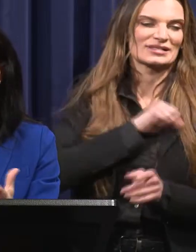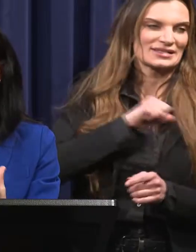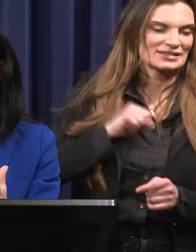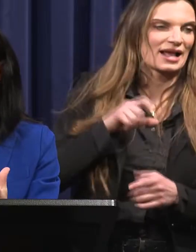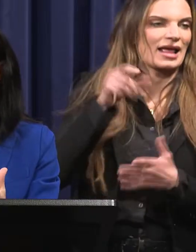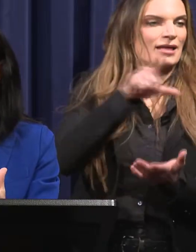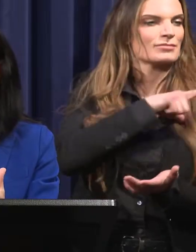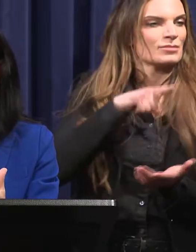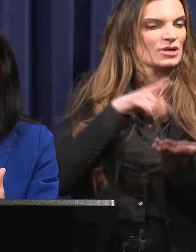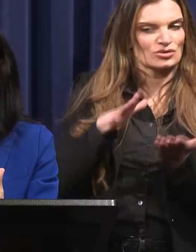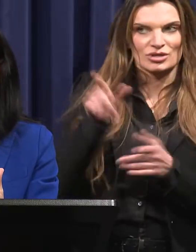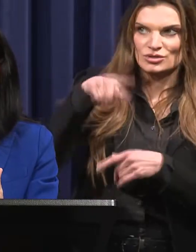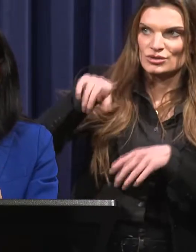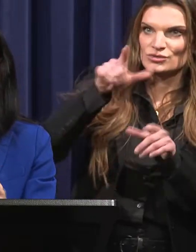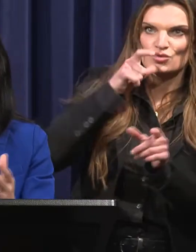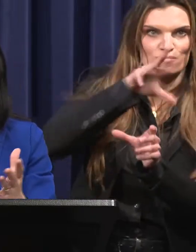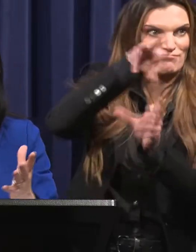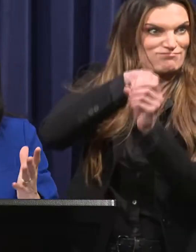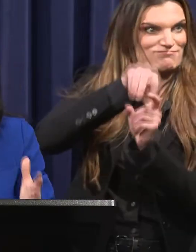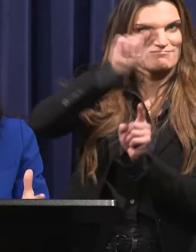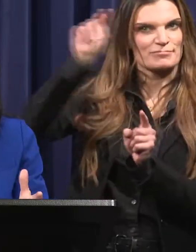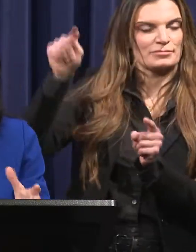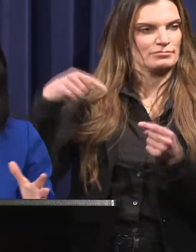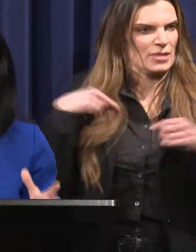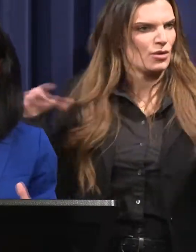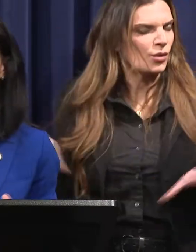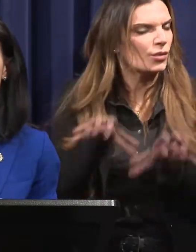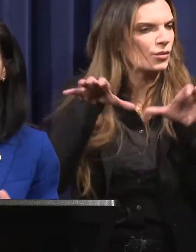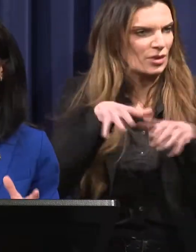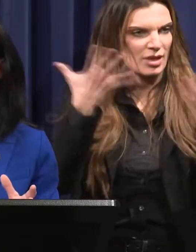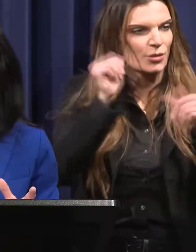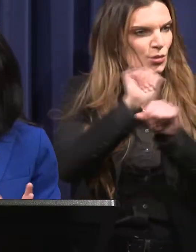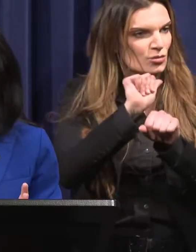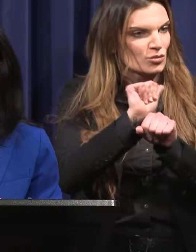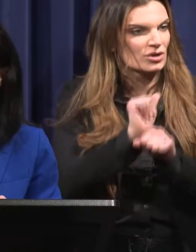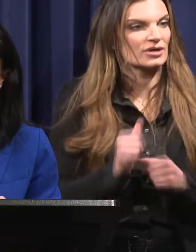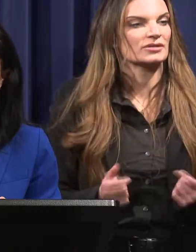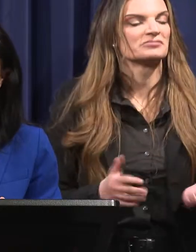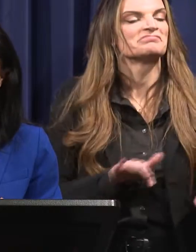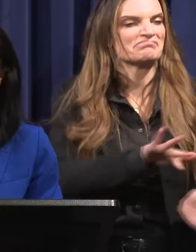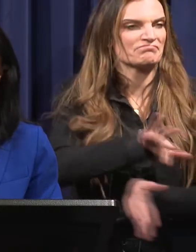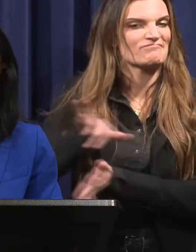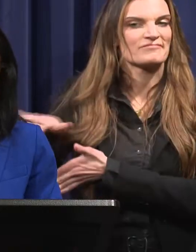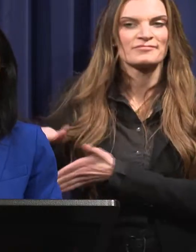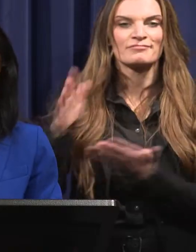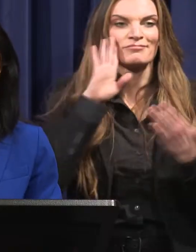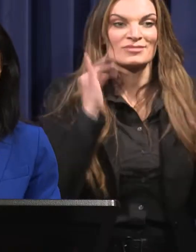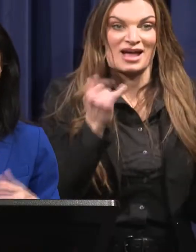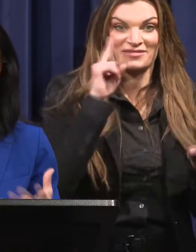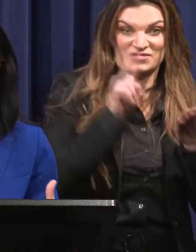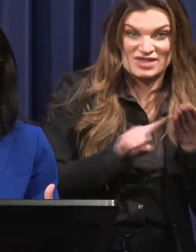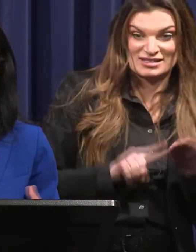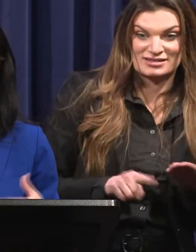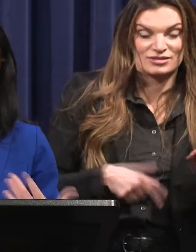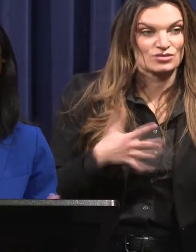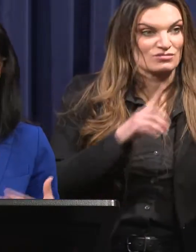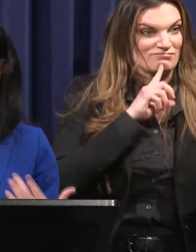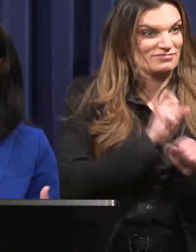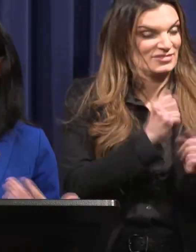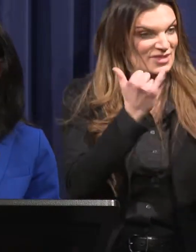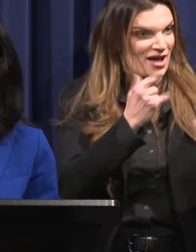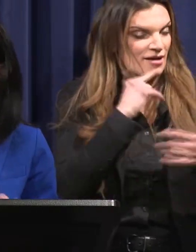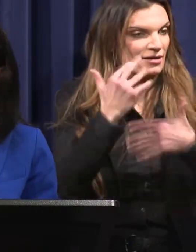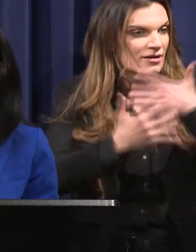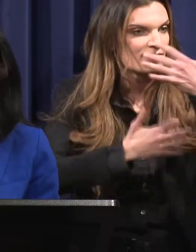this point, I would say that, now with these investigations coming to a head, now with the legislature having